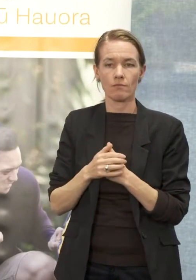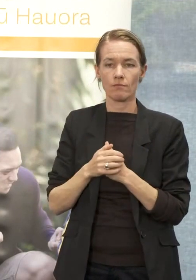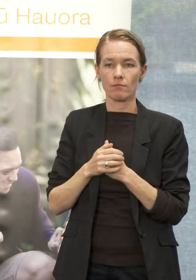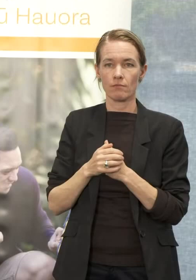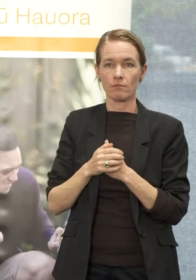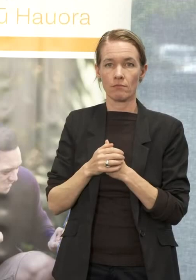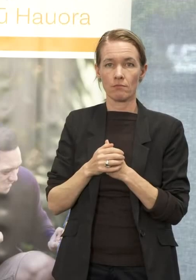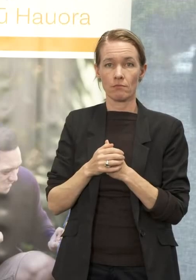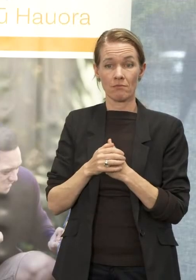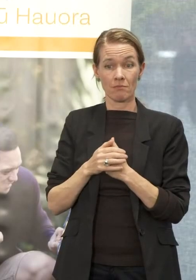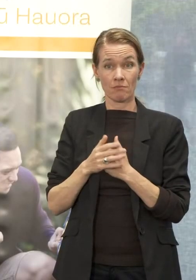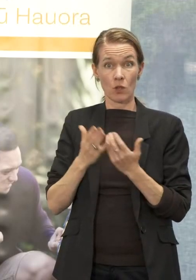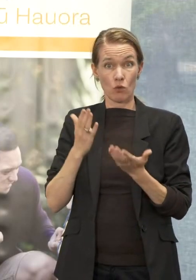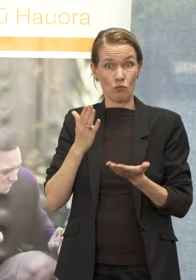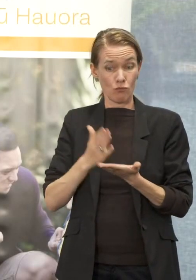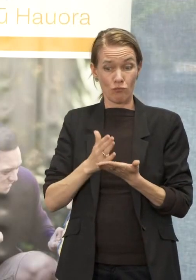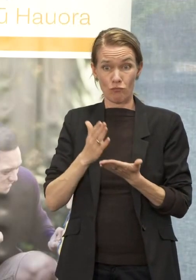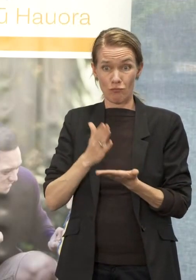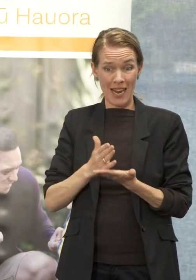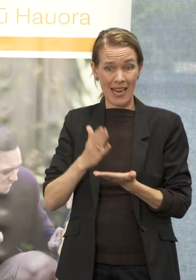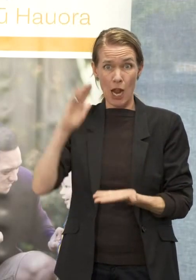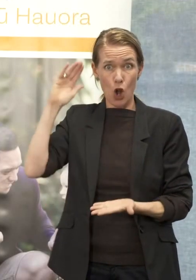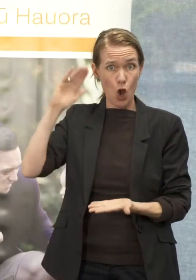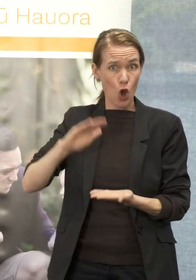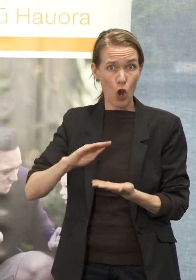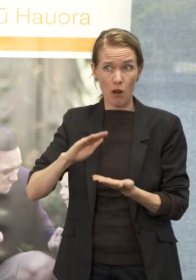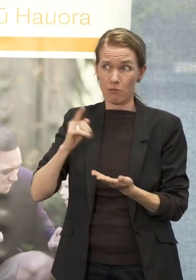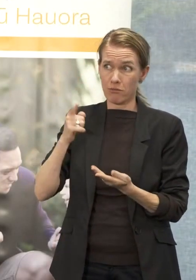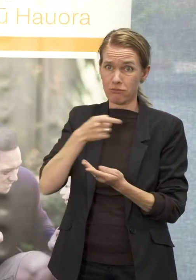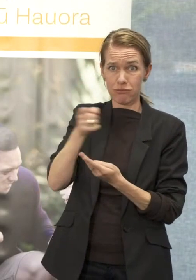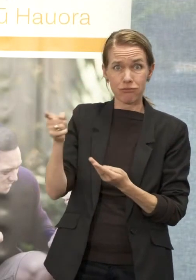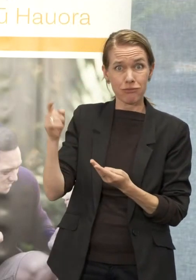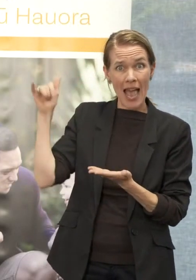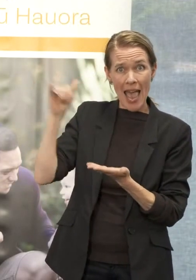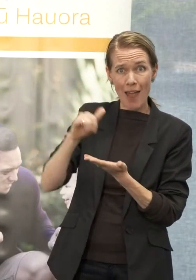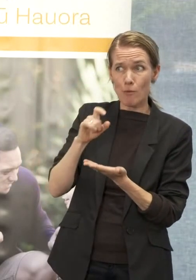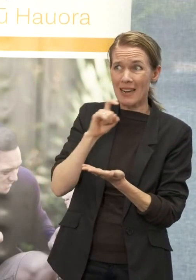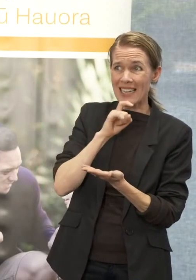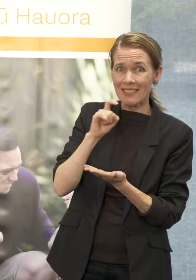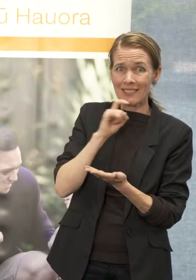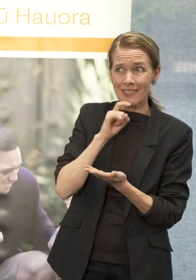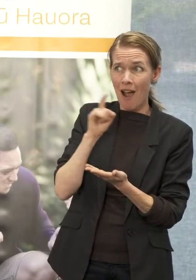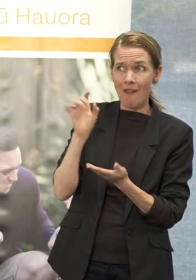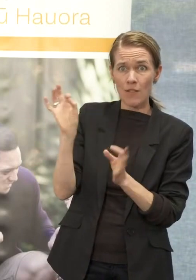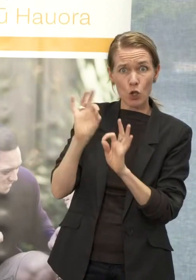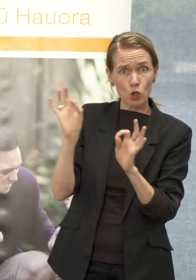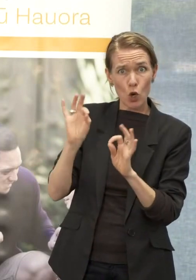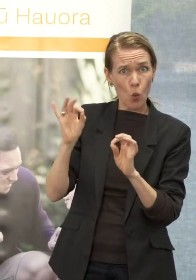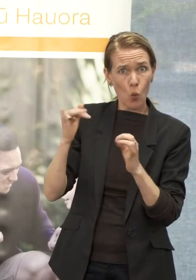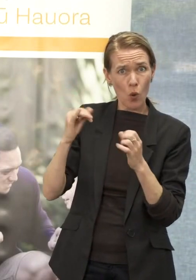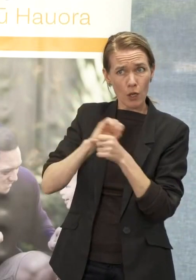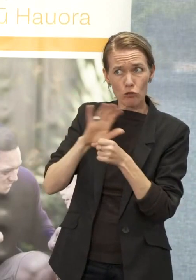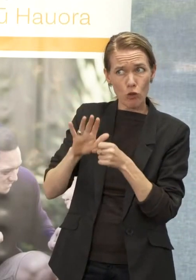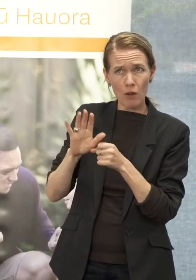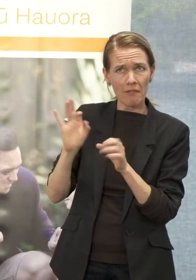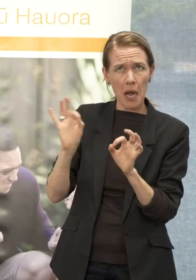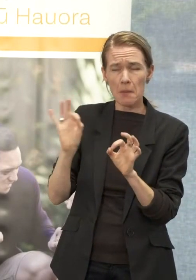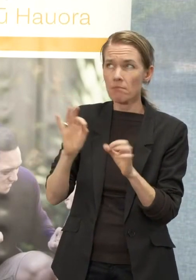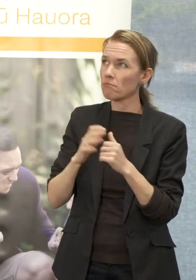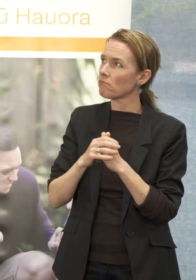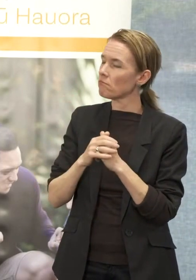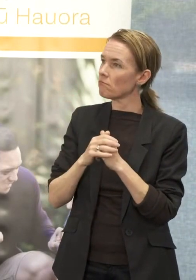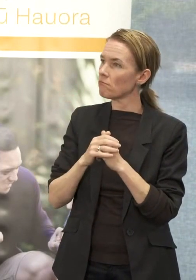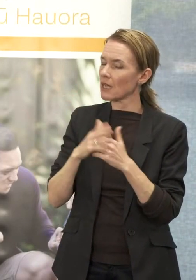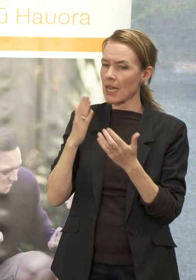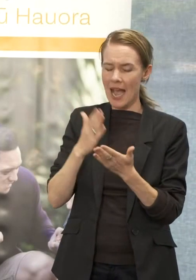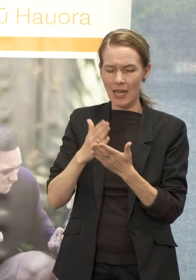non-existence of cases from our crew. I actually cannot recall the last date